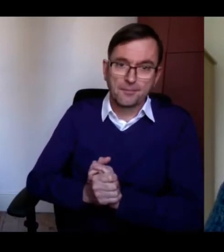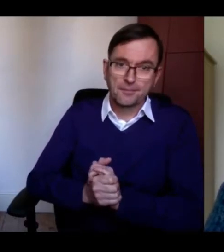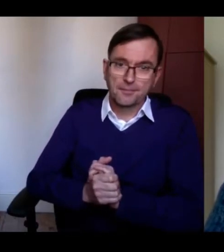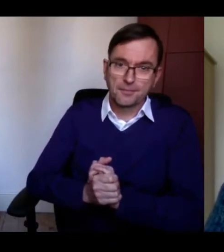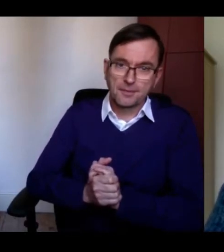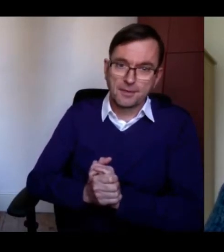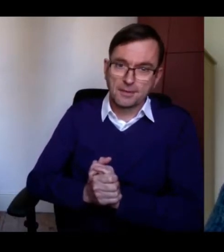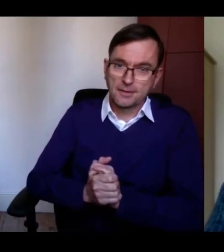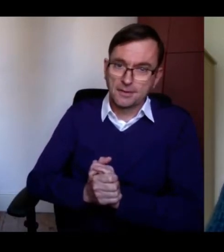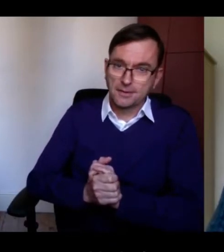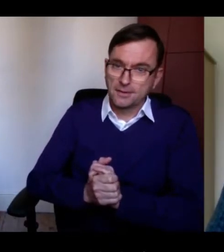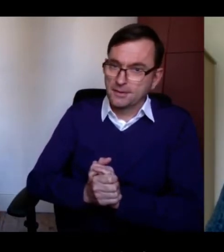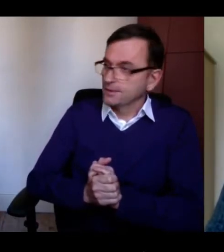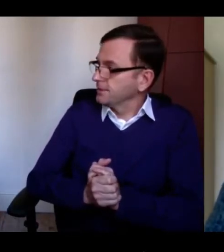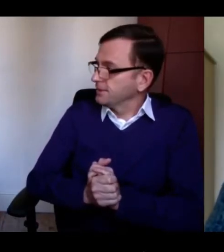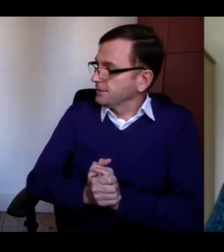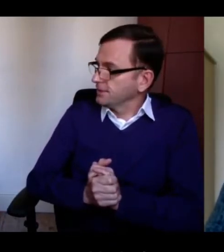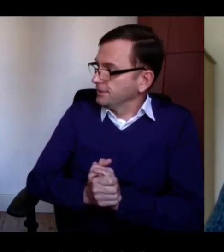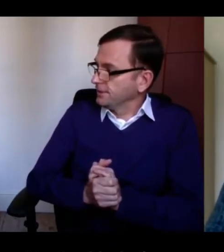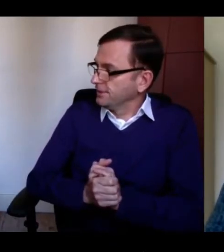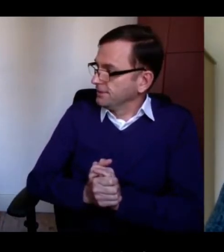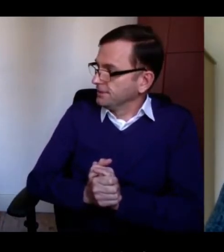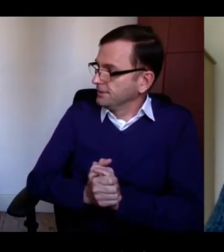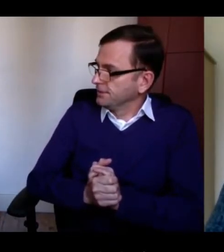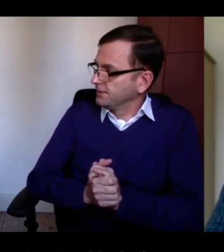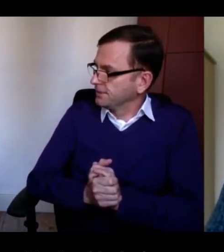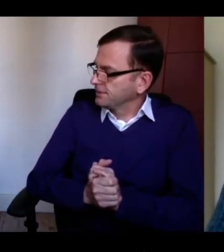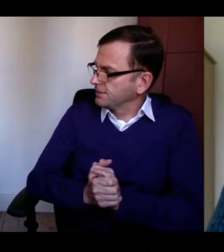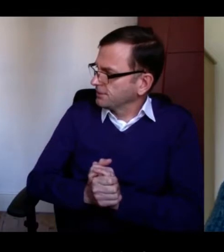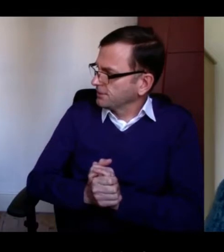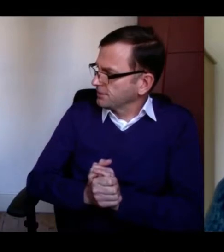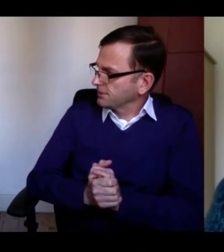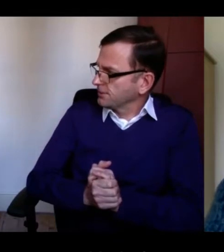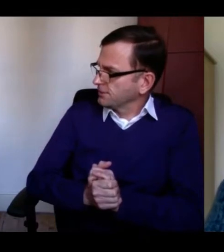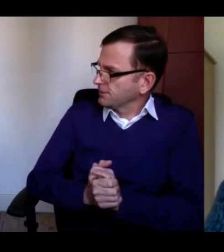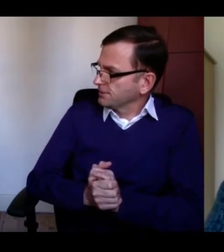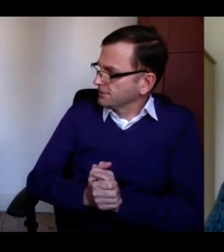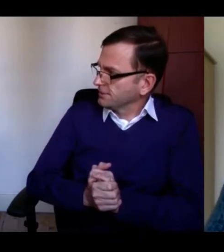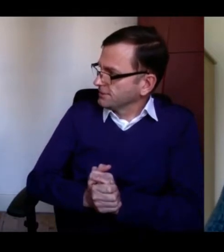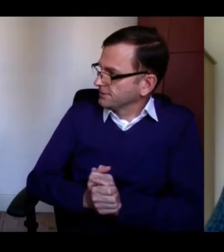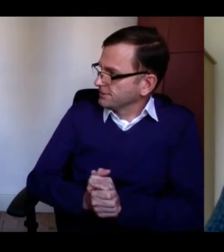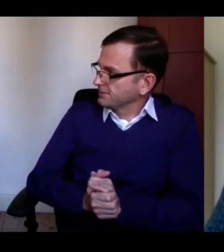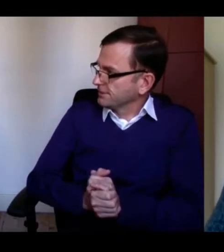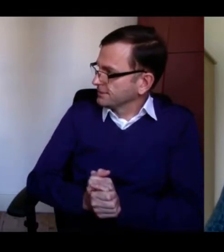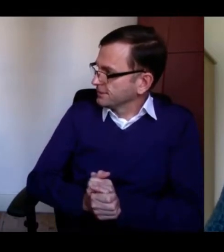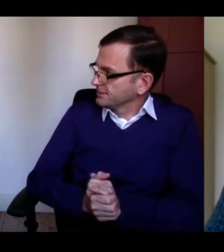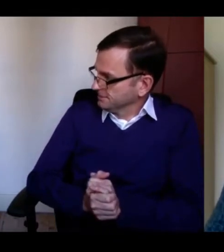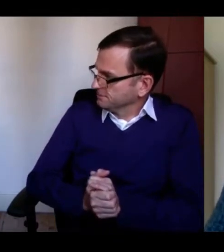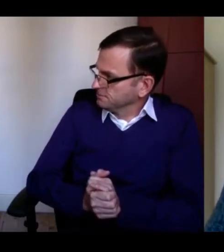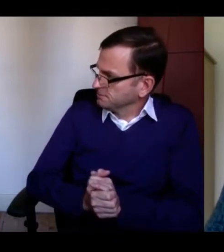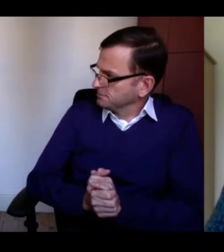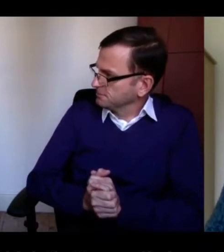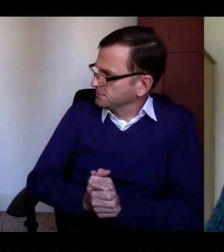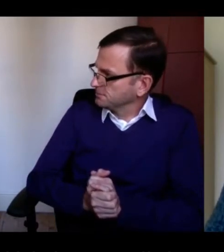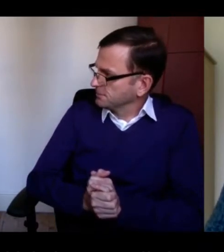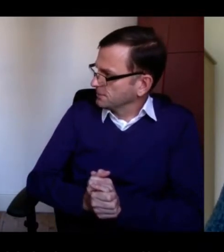Great. Thank you for that. You kind of preempted my first question. I want to go in to look at identity.